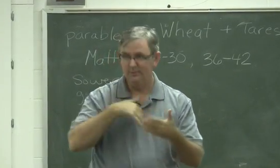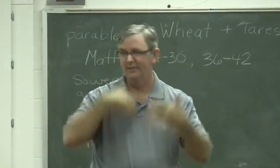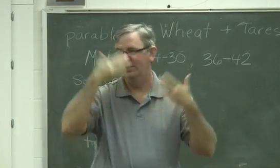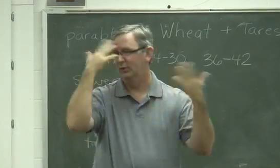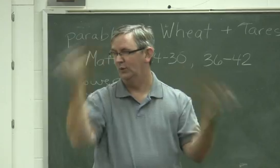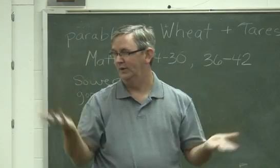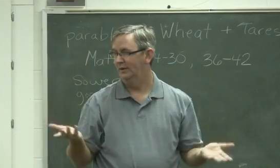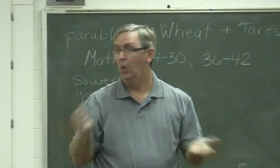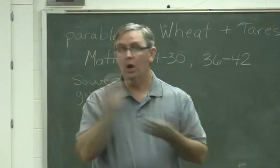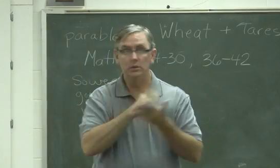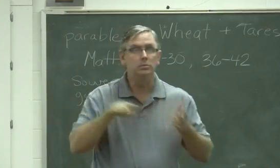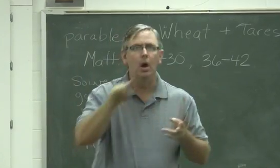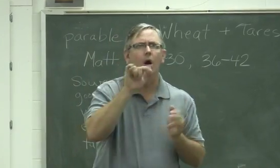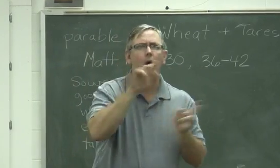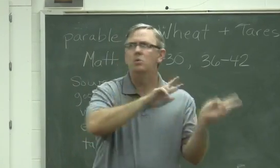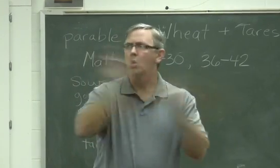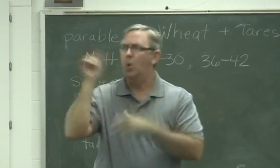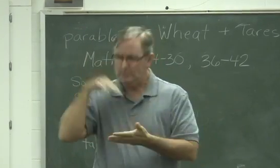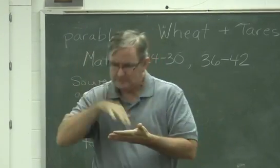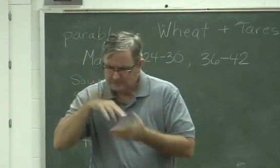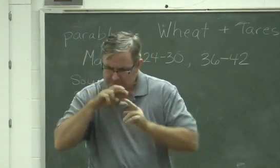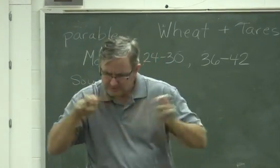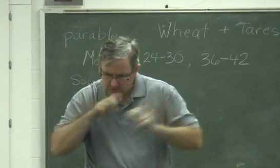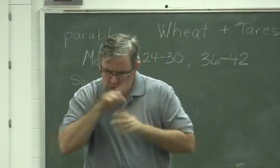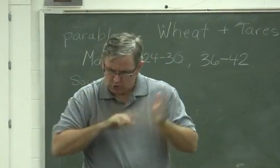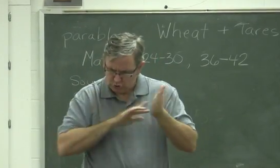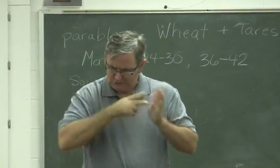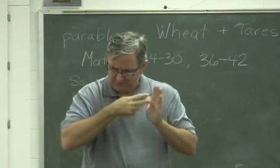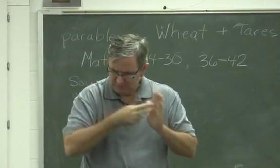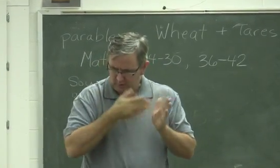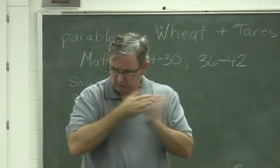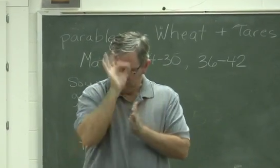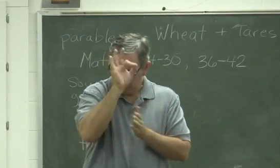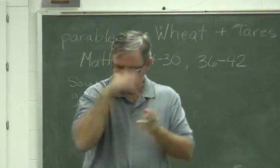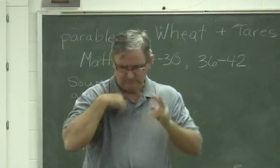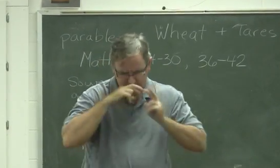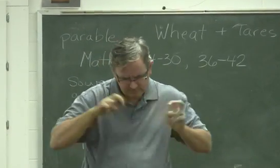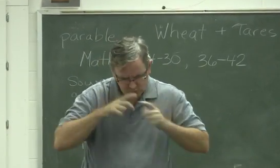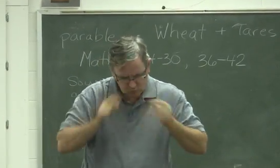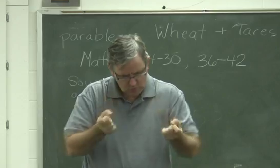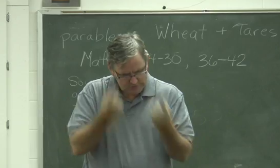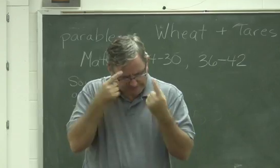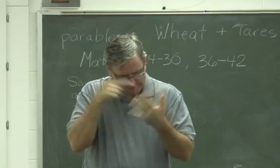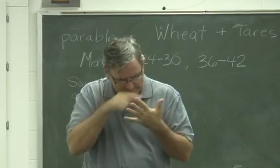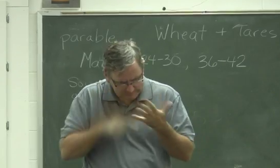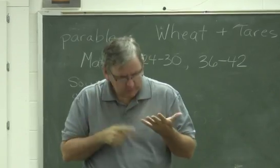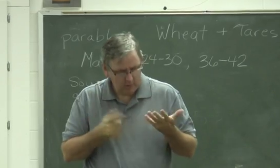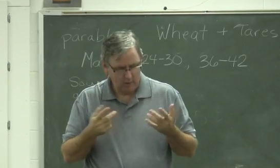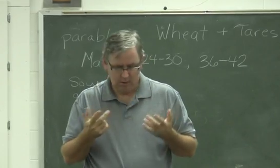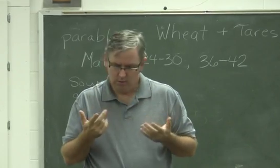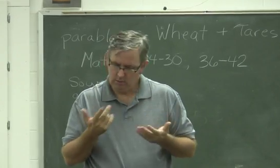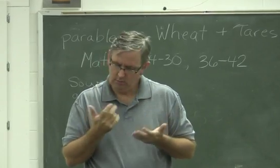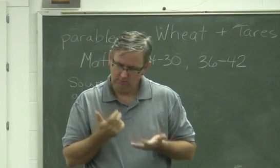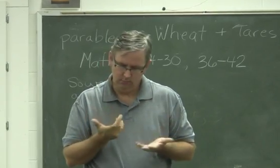verses mean, and they want to learn more. And they study the Word of God, and they study what was